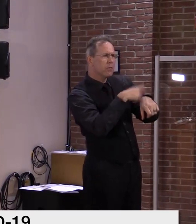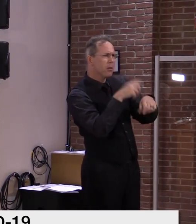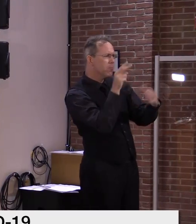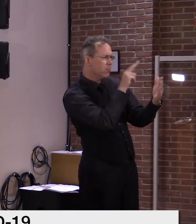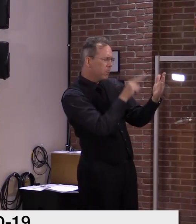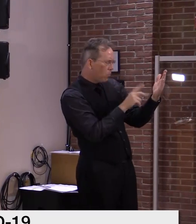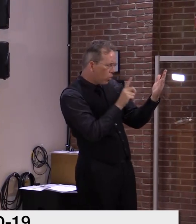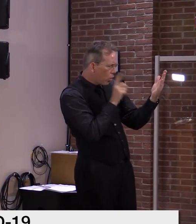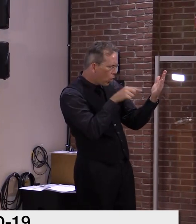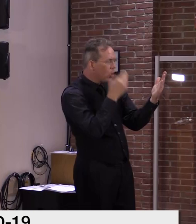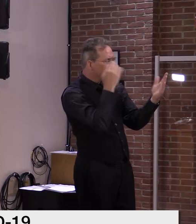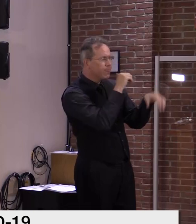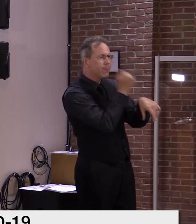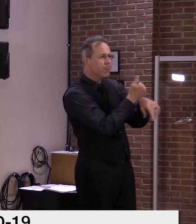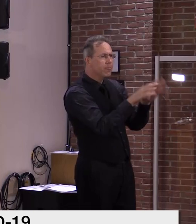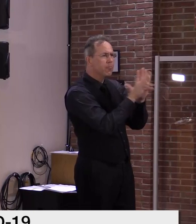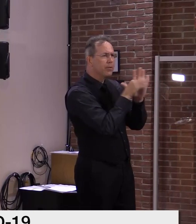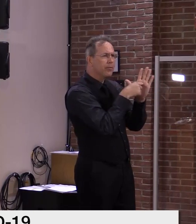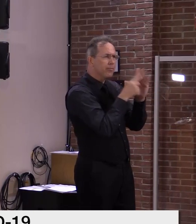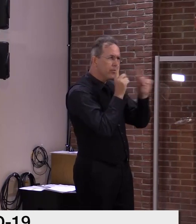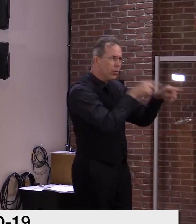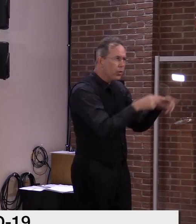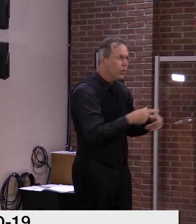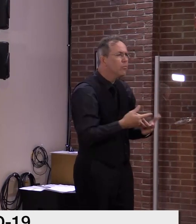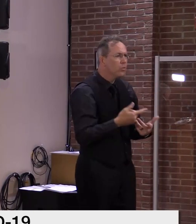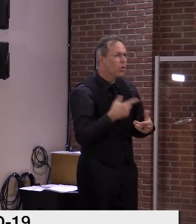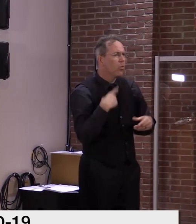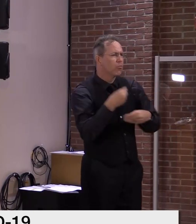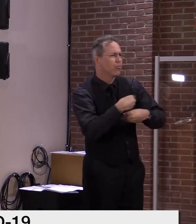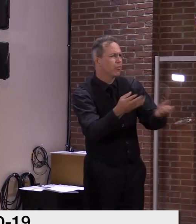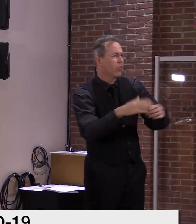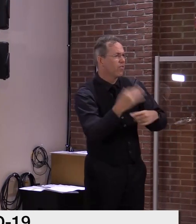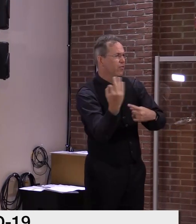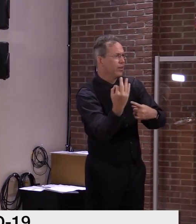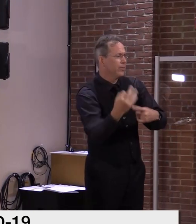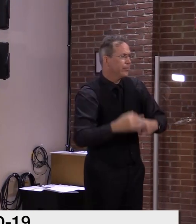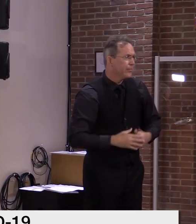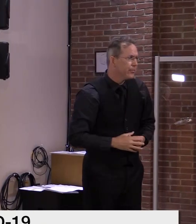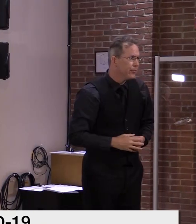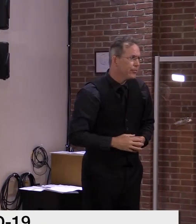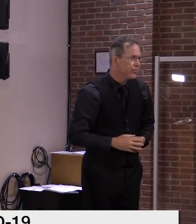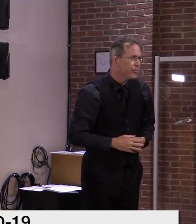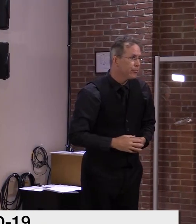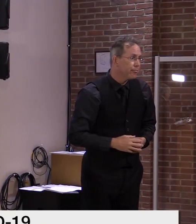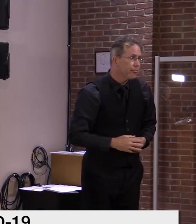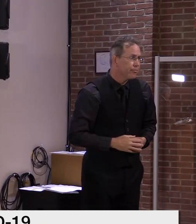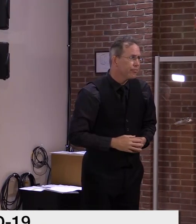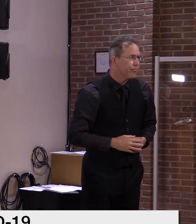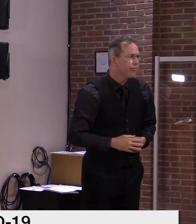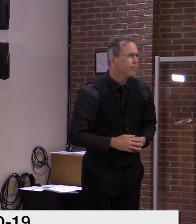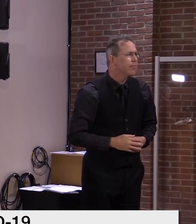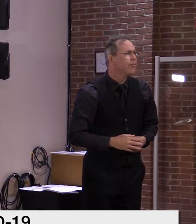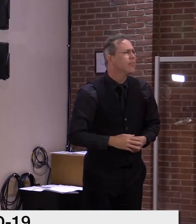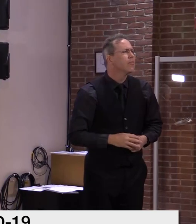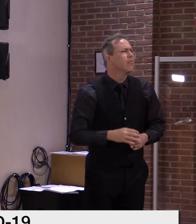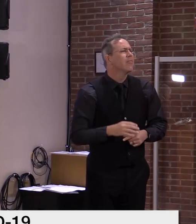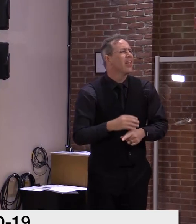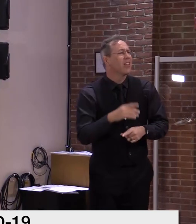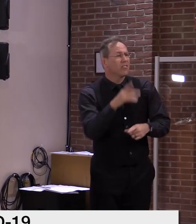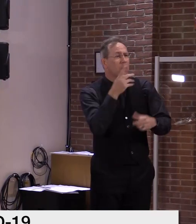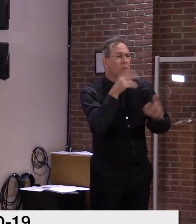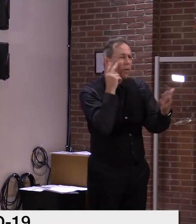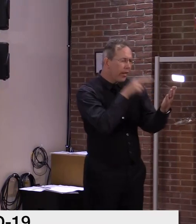The full list will probably, you'll recognize some of the same schools that you did during the teacher vaccination